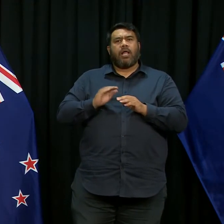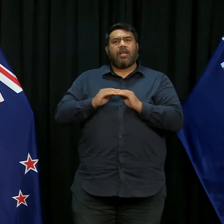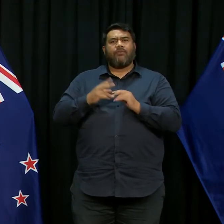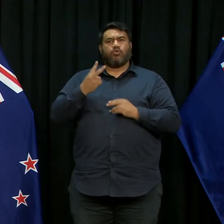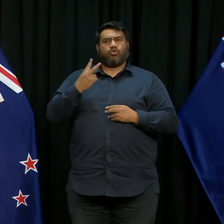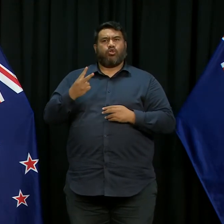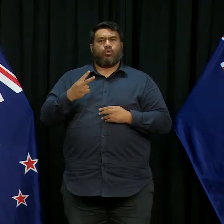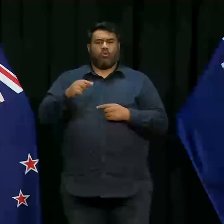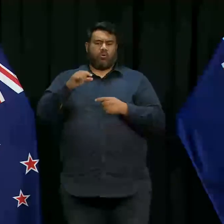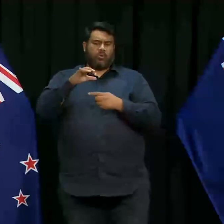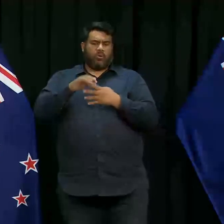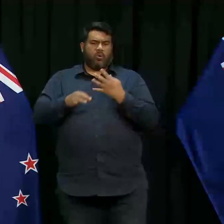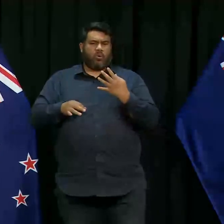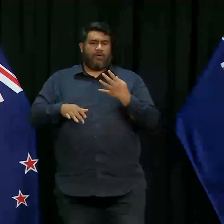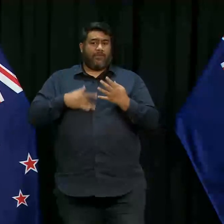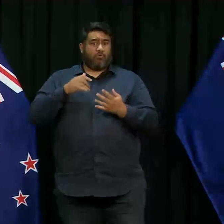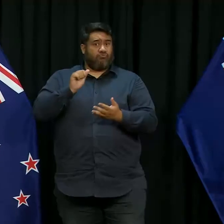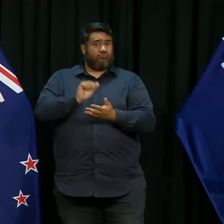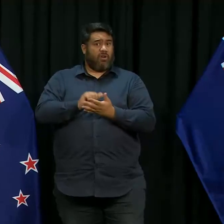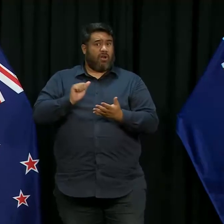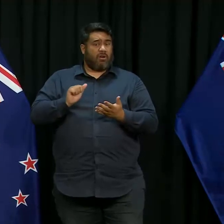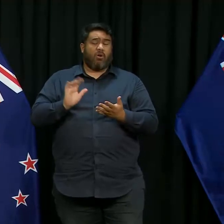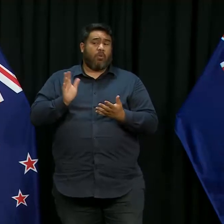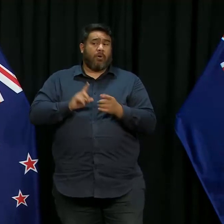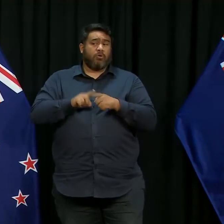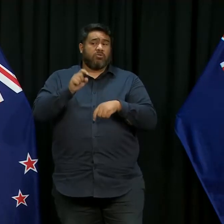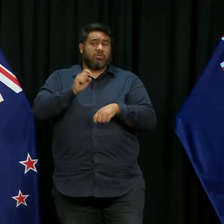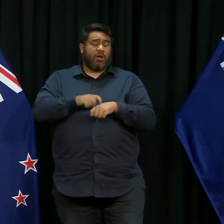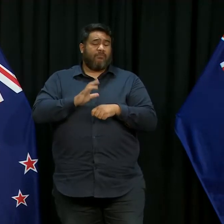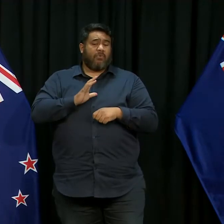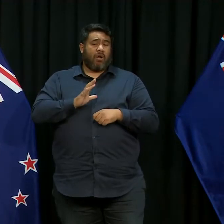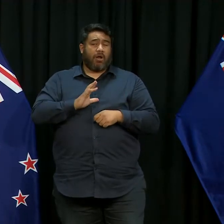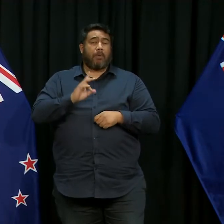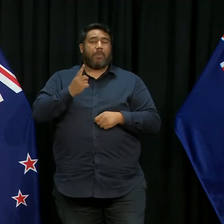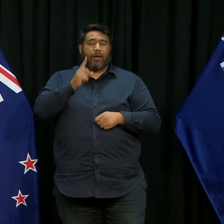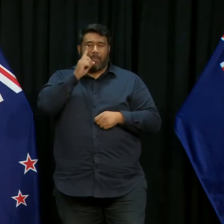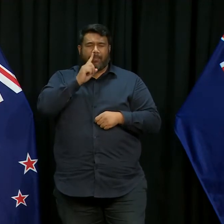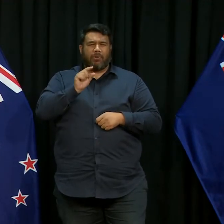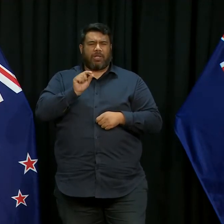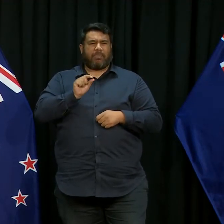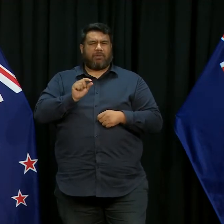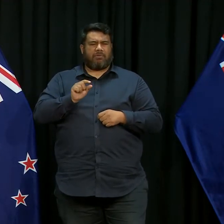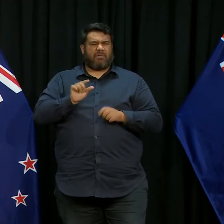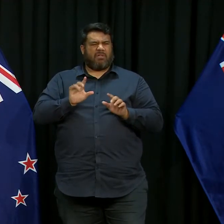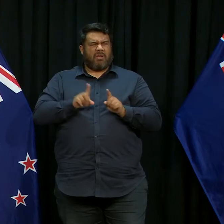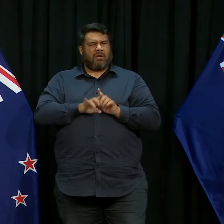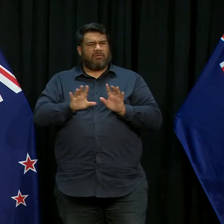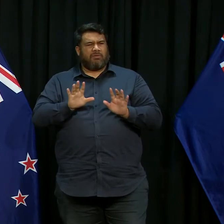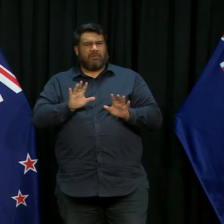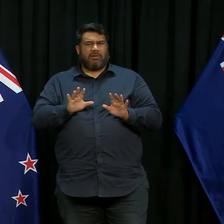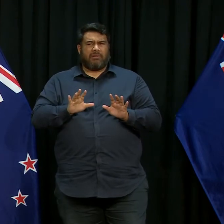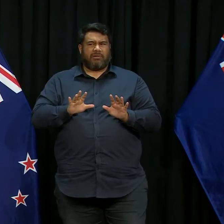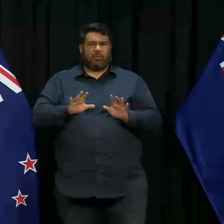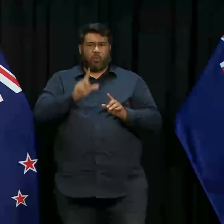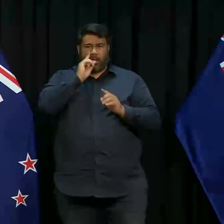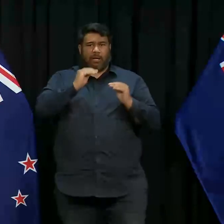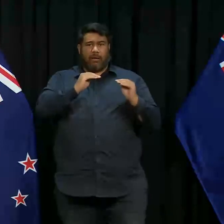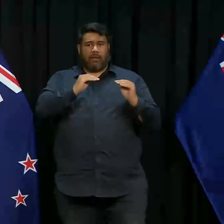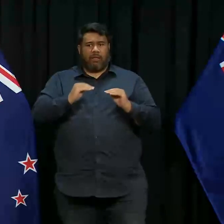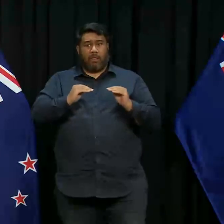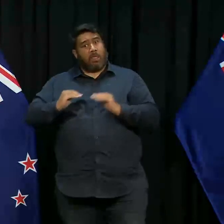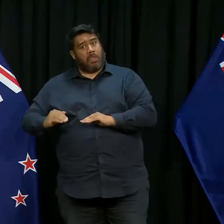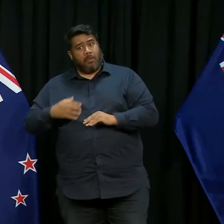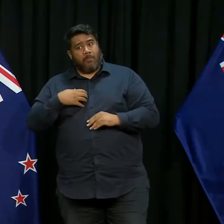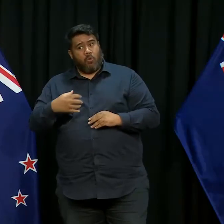because by and large people felt comfortable with that. It was the length of time and whether or not we could afford to move further. But we chose